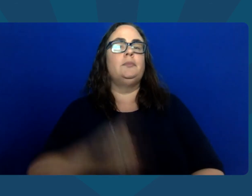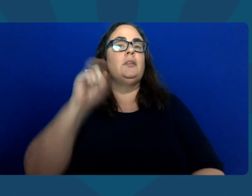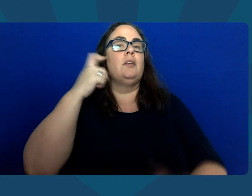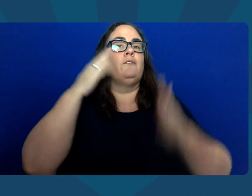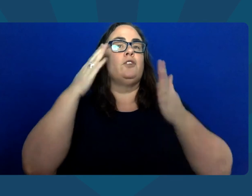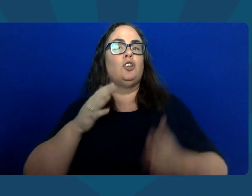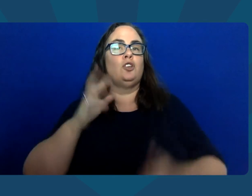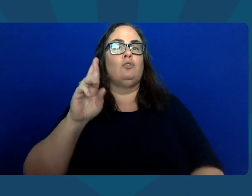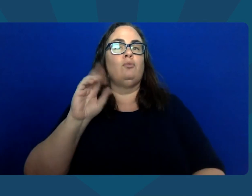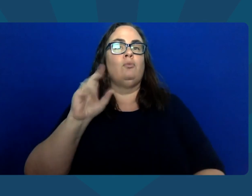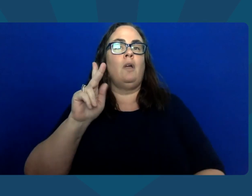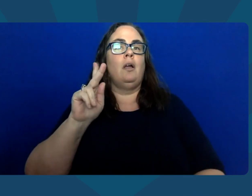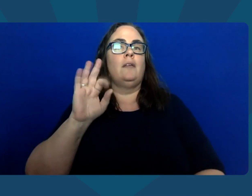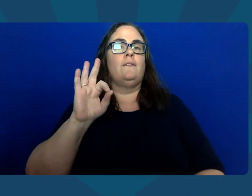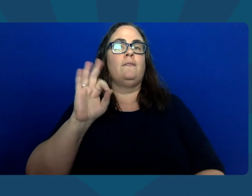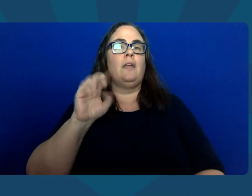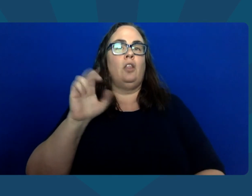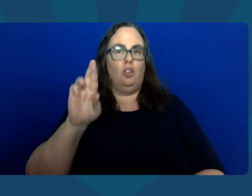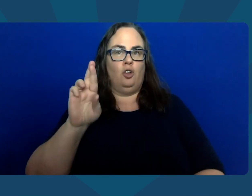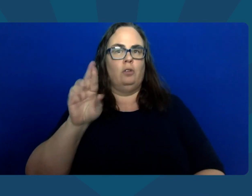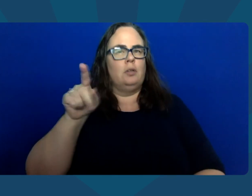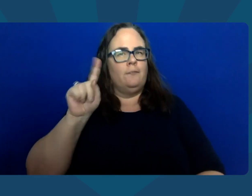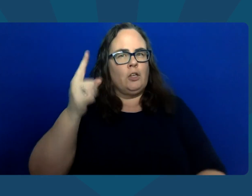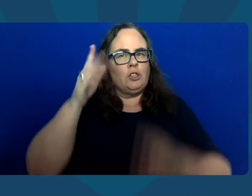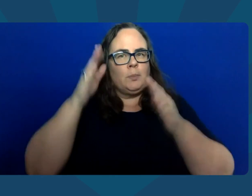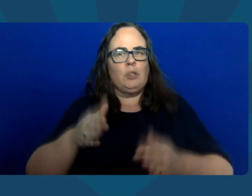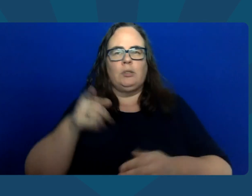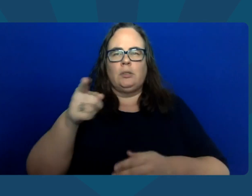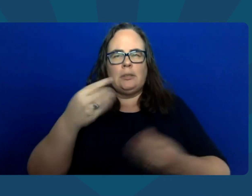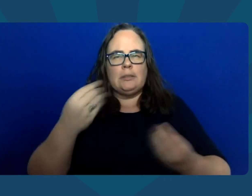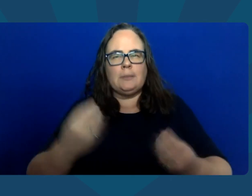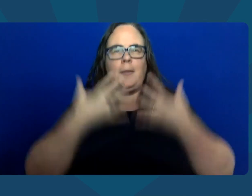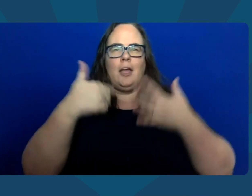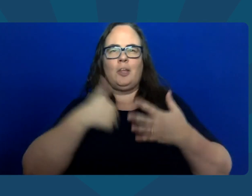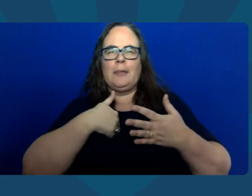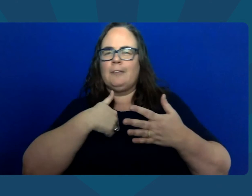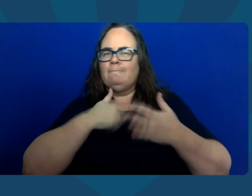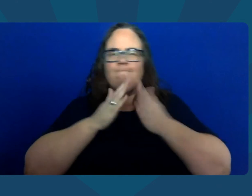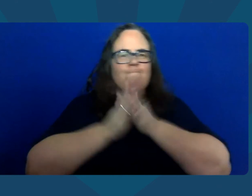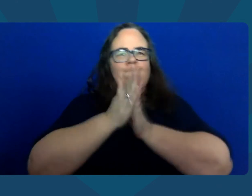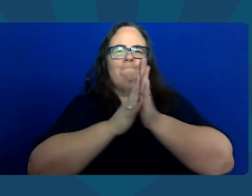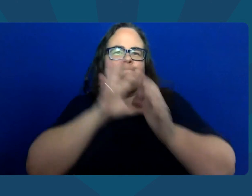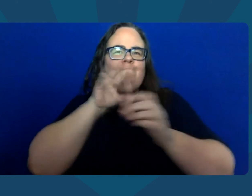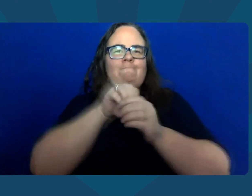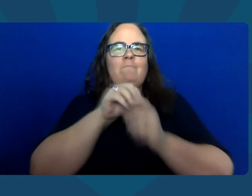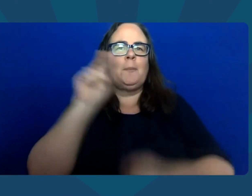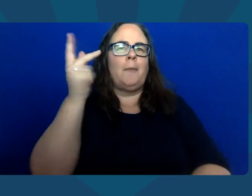Governor Rockefeller was the first person to inspire me to get involved in politics.